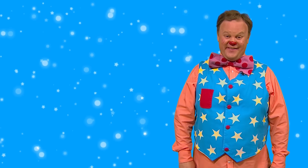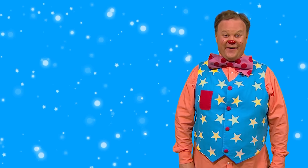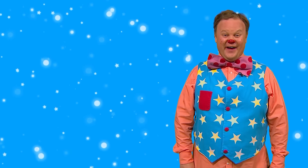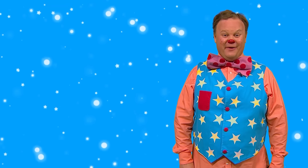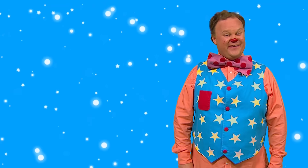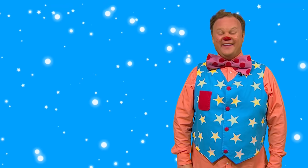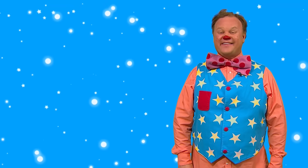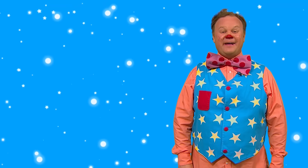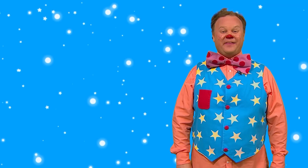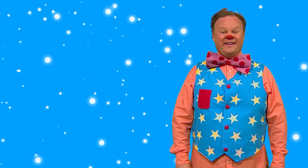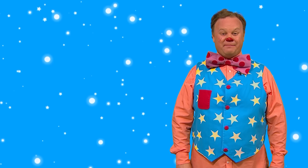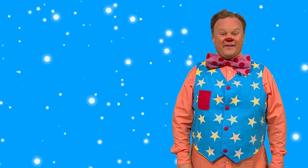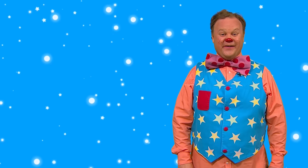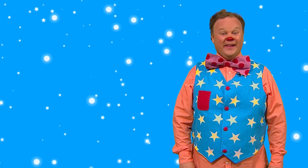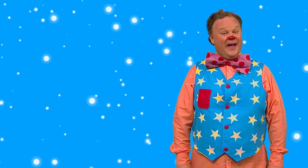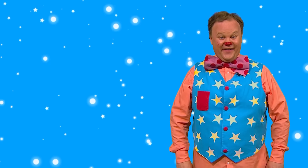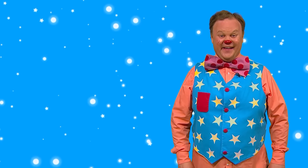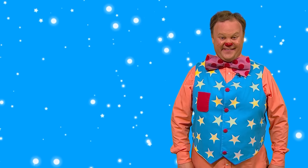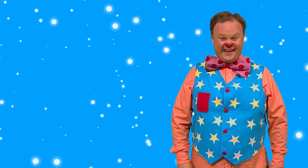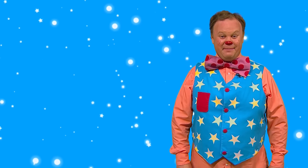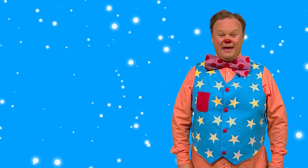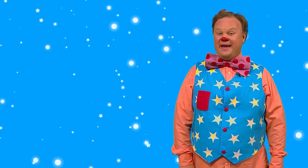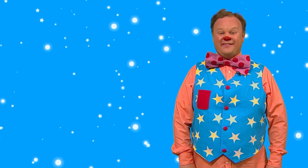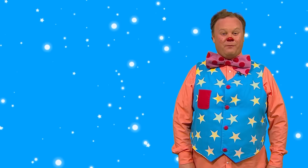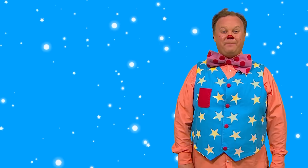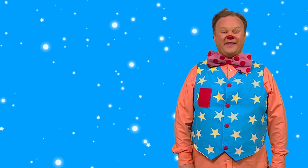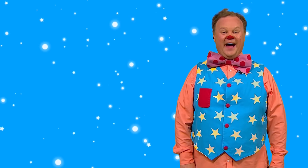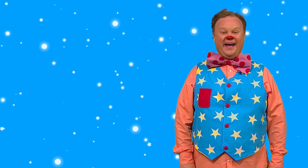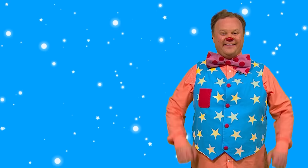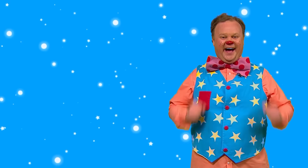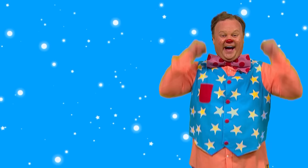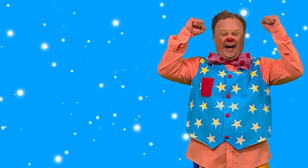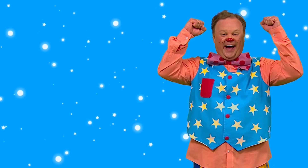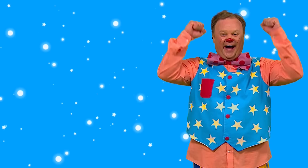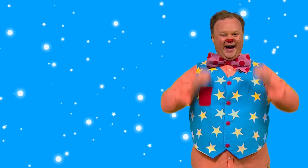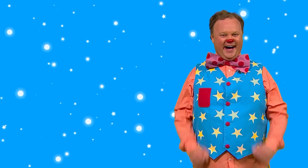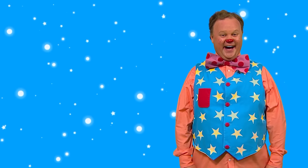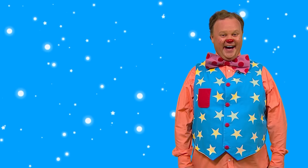enjoy watching something special on the CBeebies website.